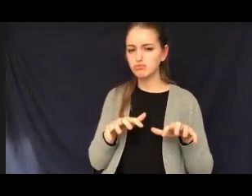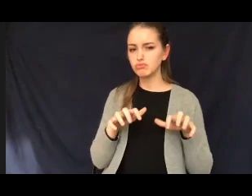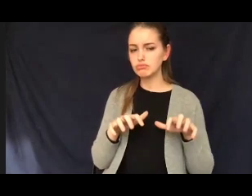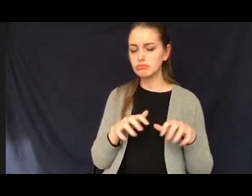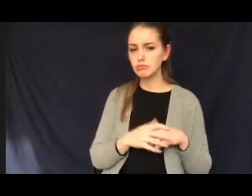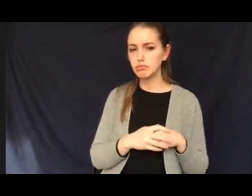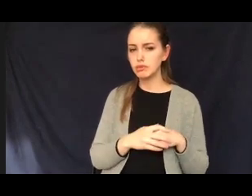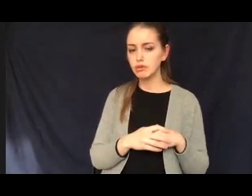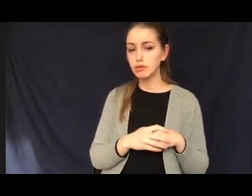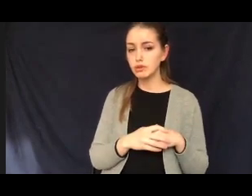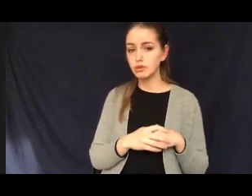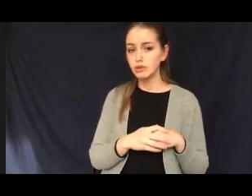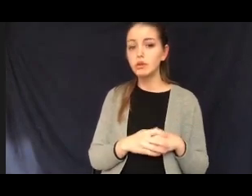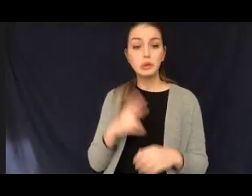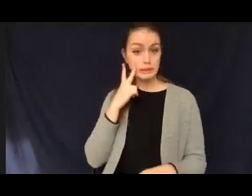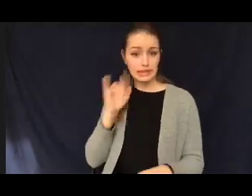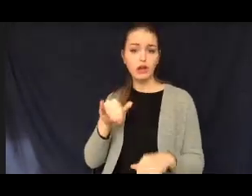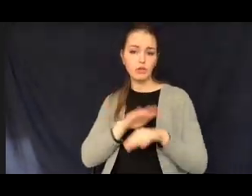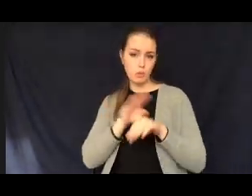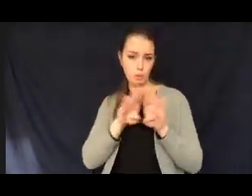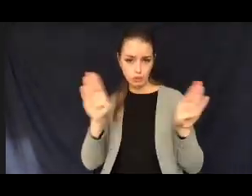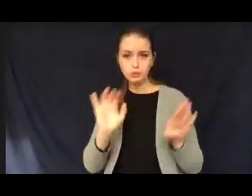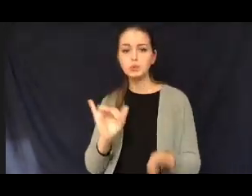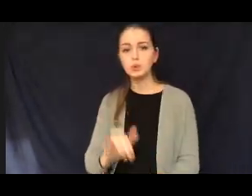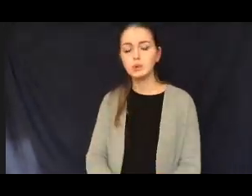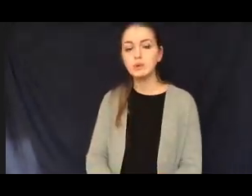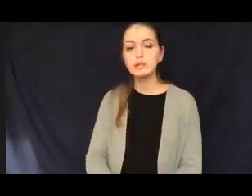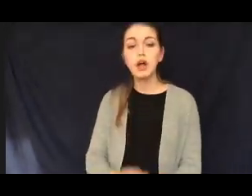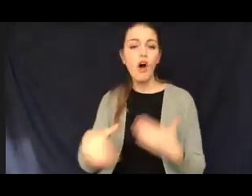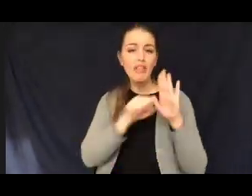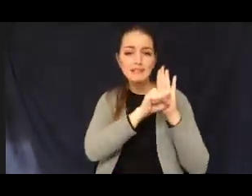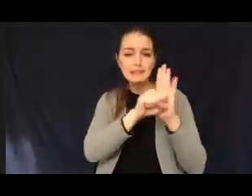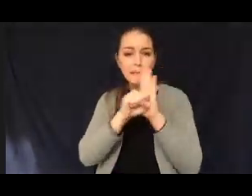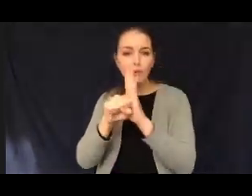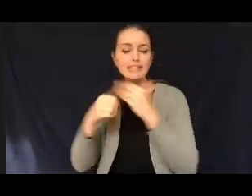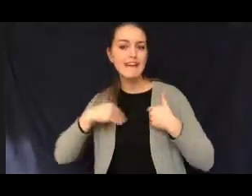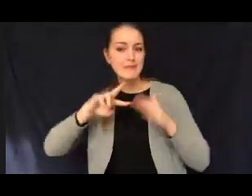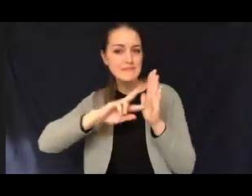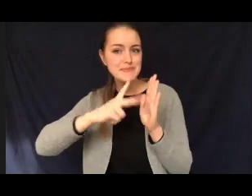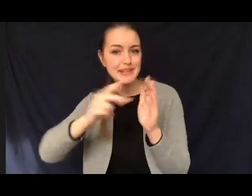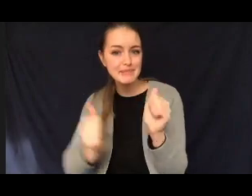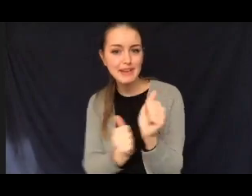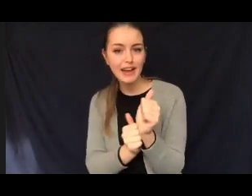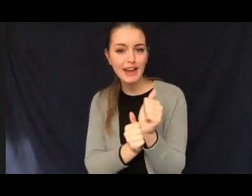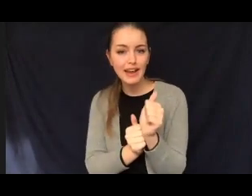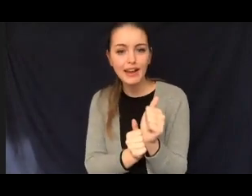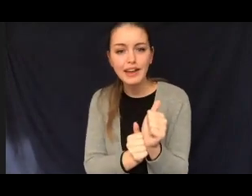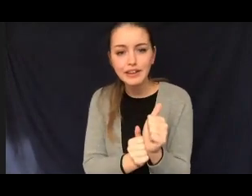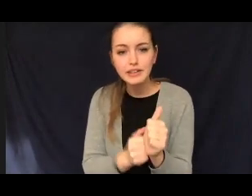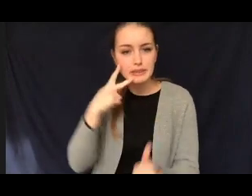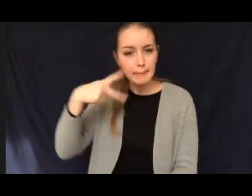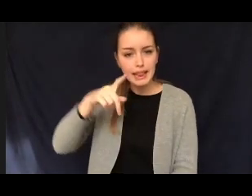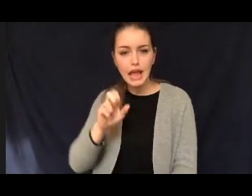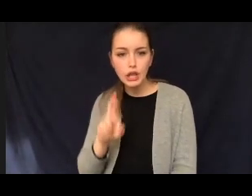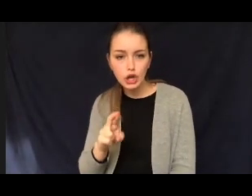And so that's up here as well. So it's like all these symbols kind of have a meaning. So there's the waffle iron. If you look up here, this spells out